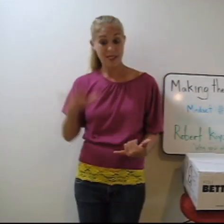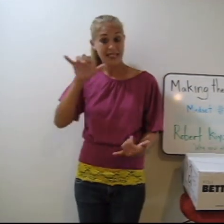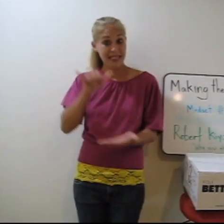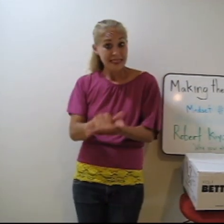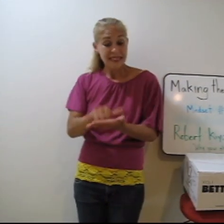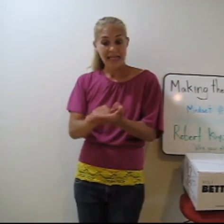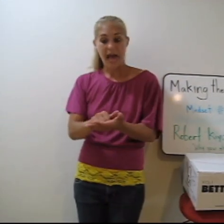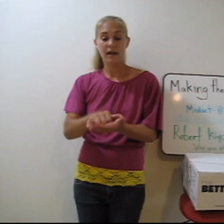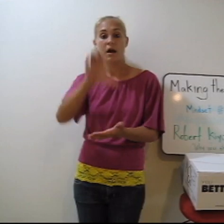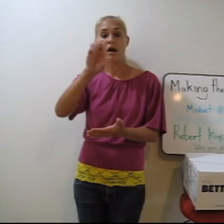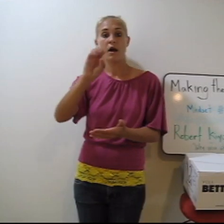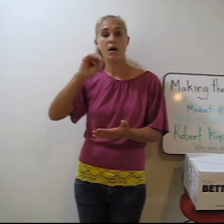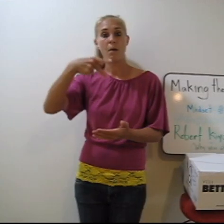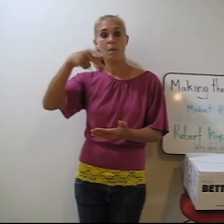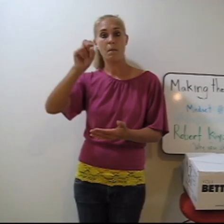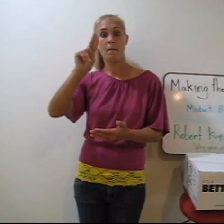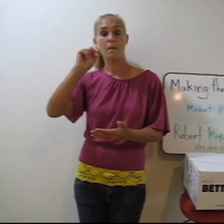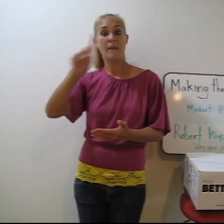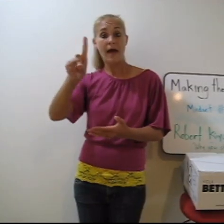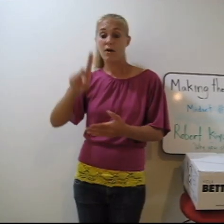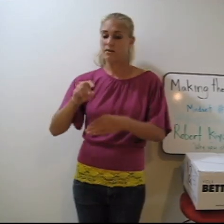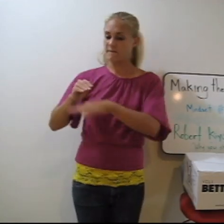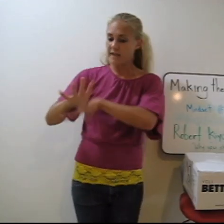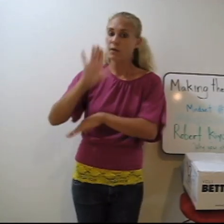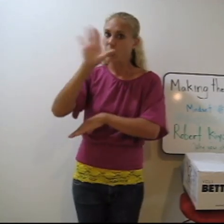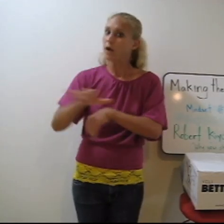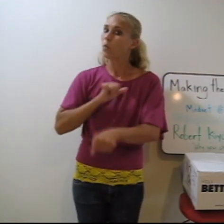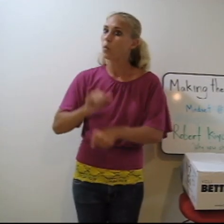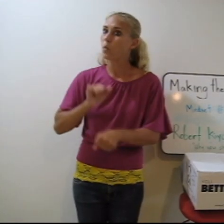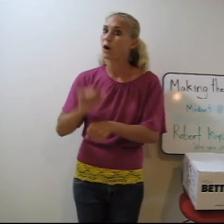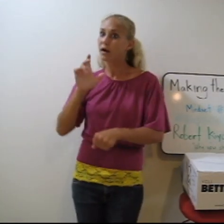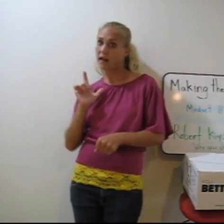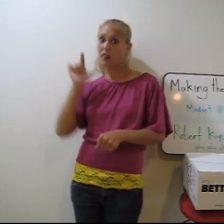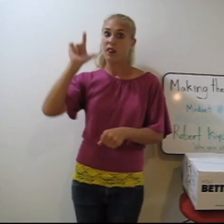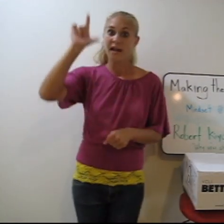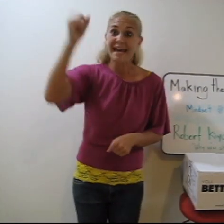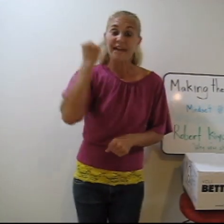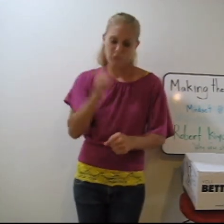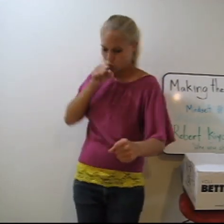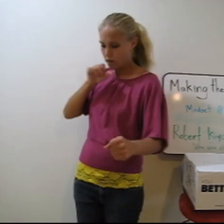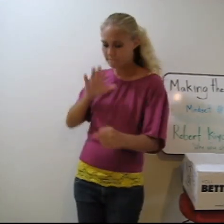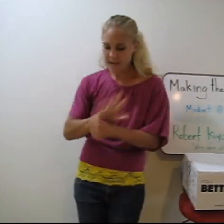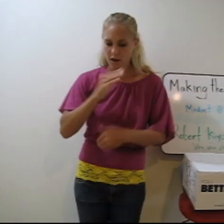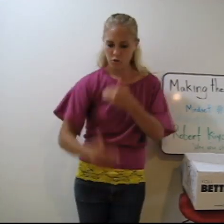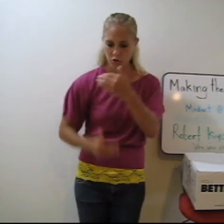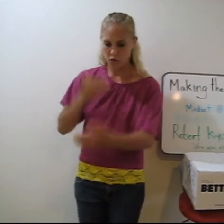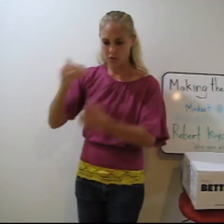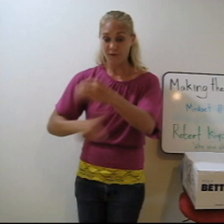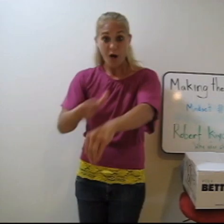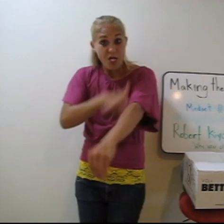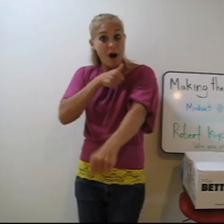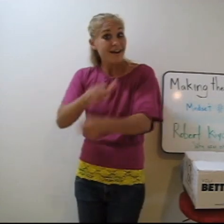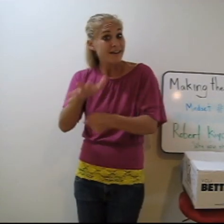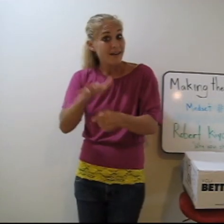effect is working. And if you commit consistently enough, long enough, the rewards will be